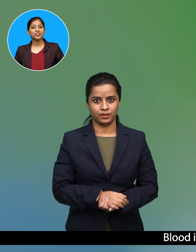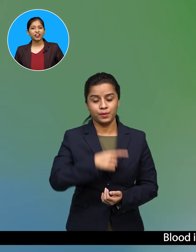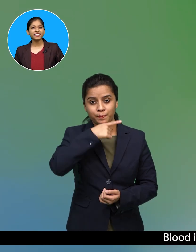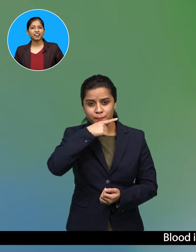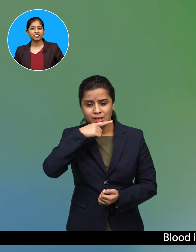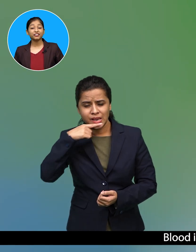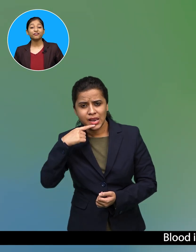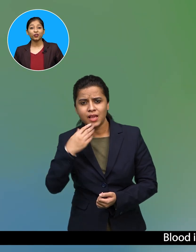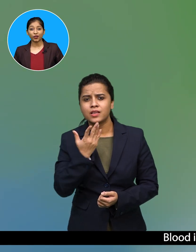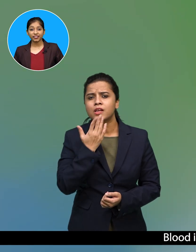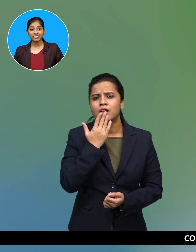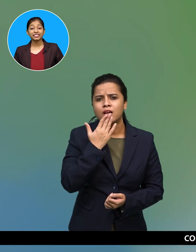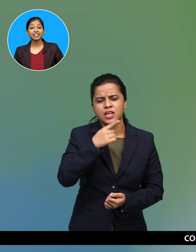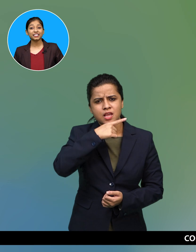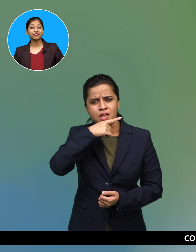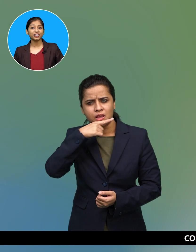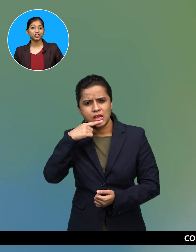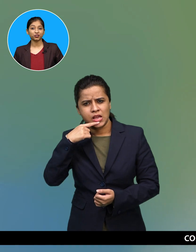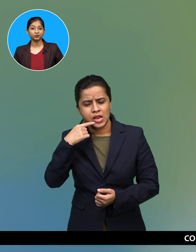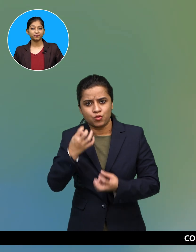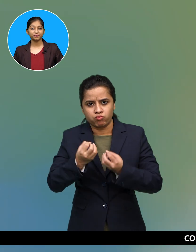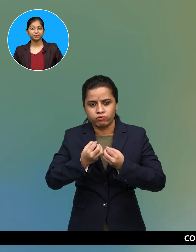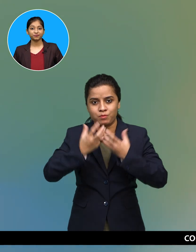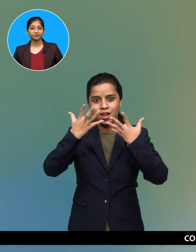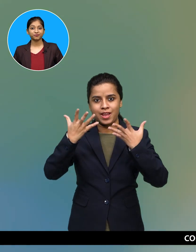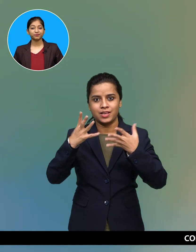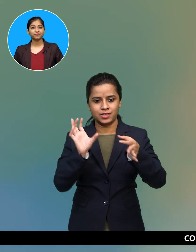Blood is a red-colored fluid connective tissue.